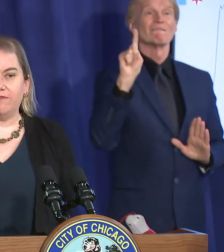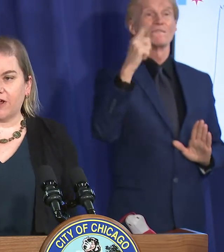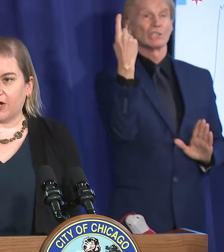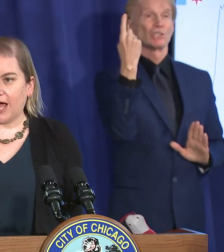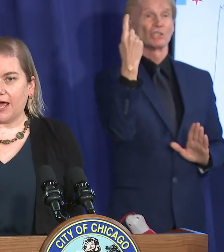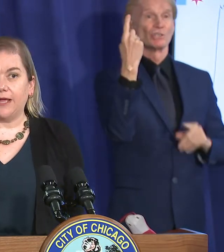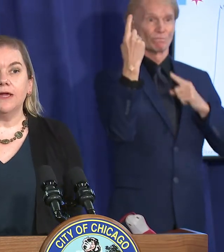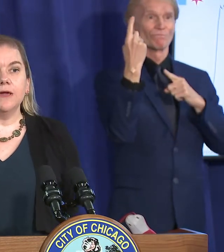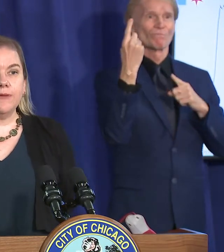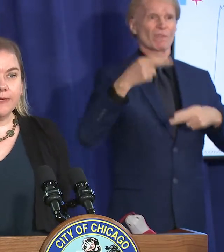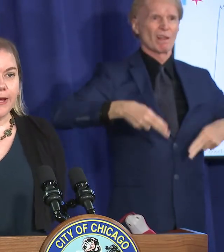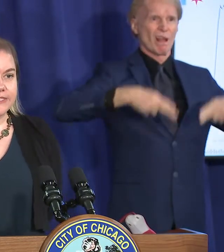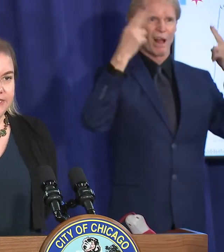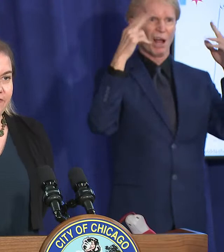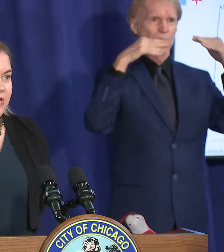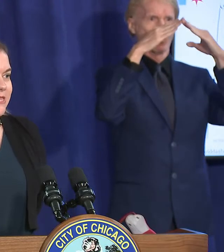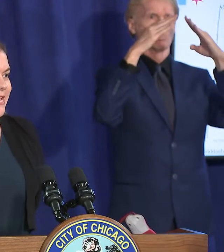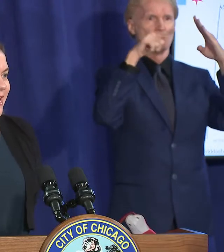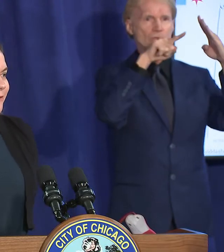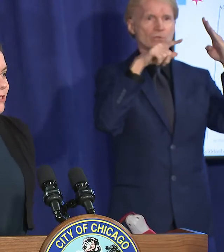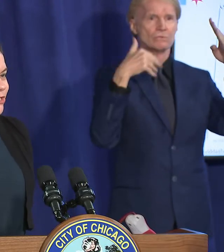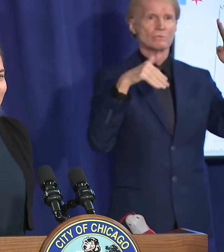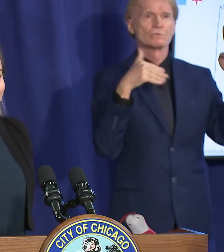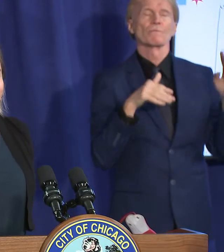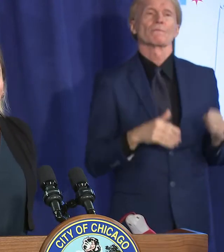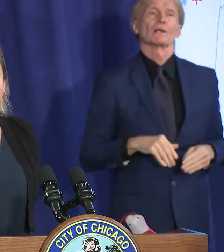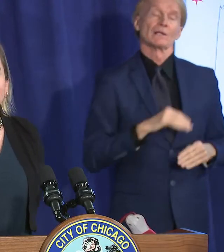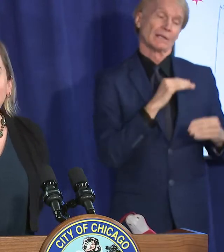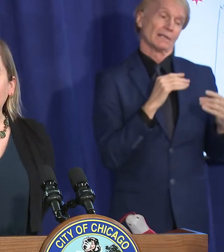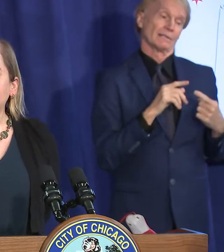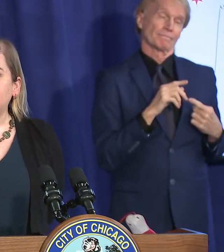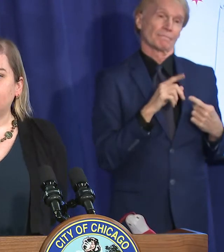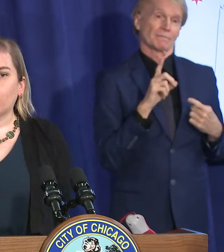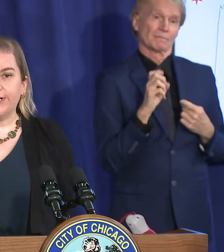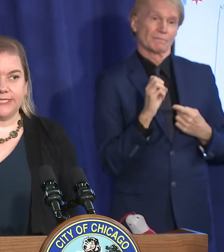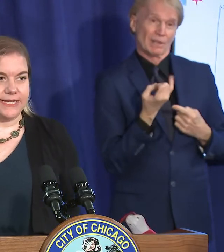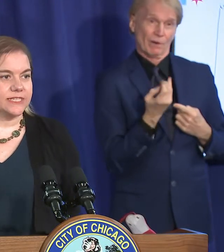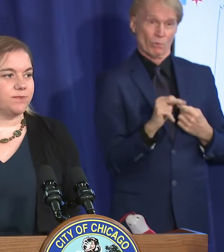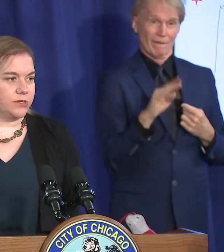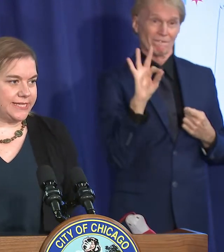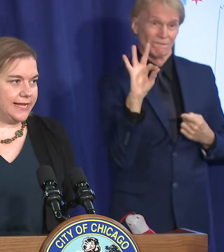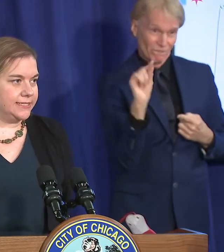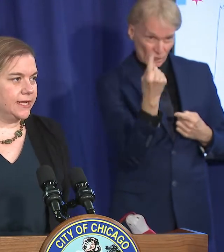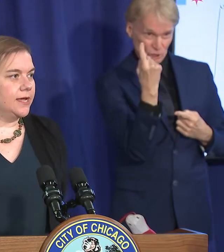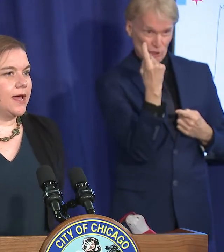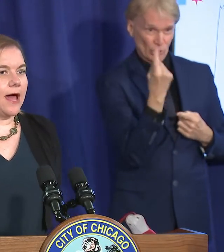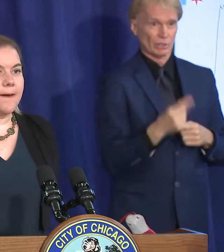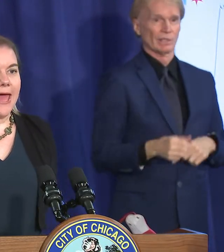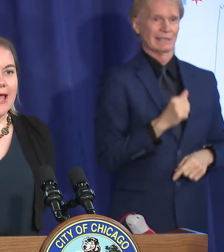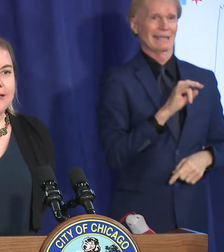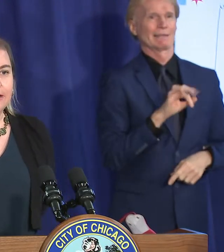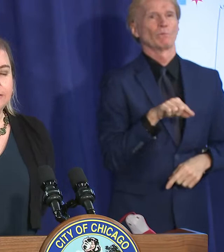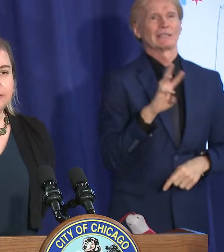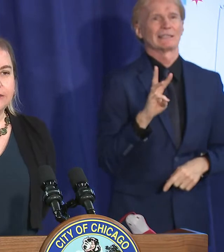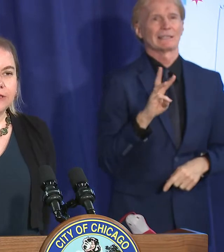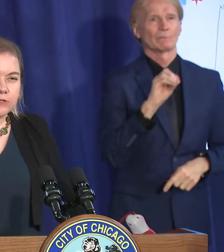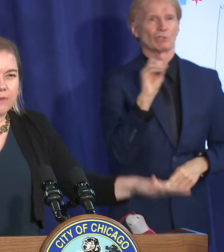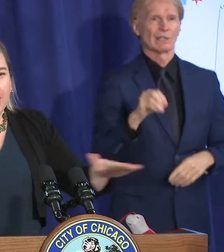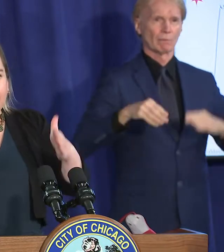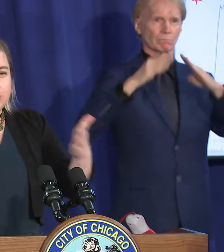numbers remain very high. Peak positivity in the end was January 1st at 19.6%.